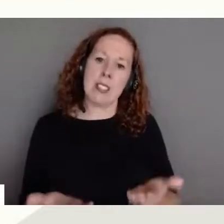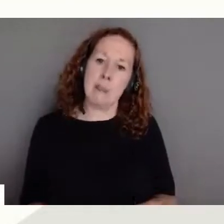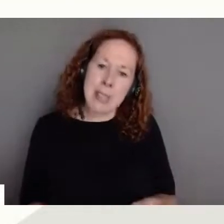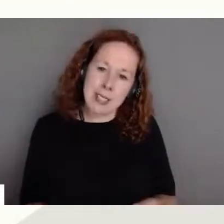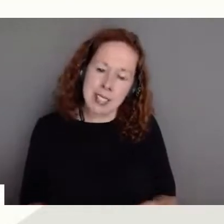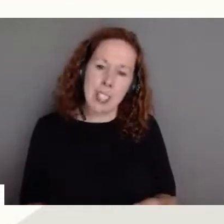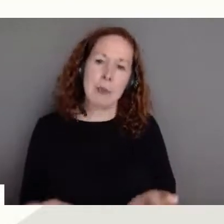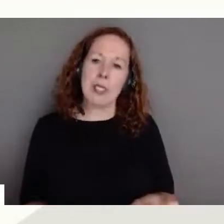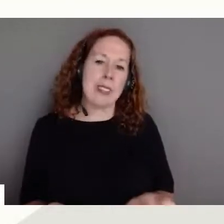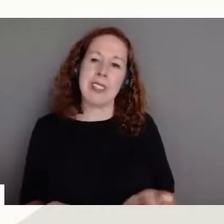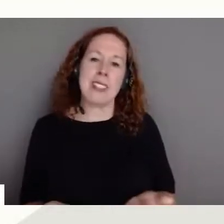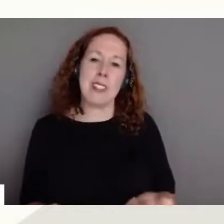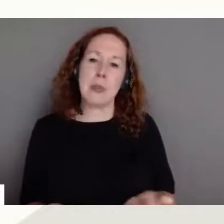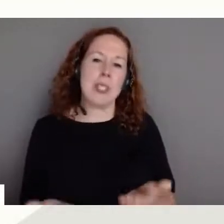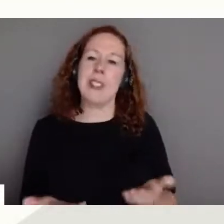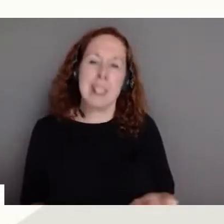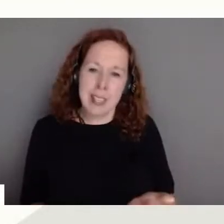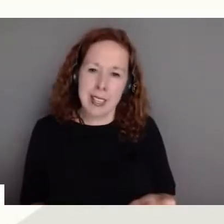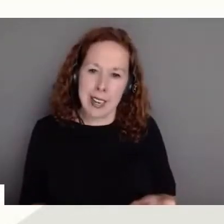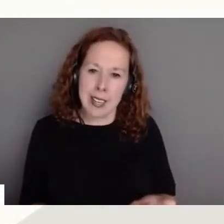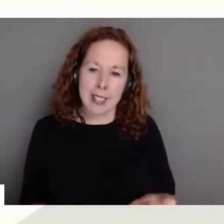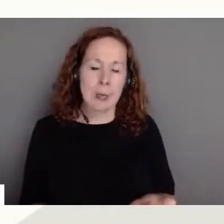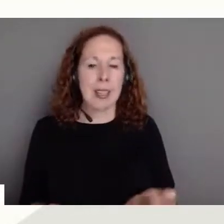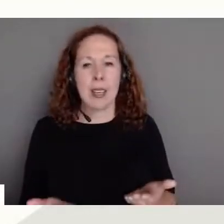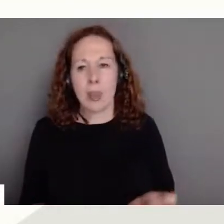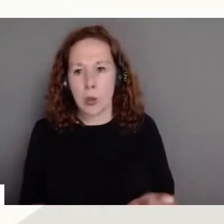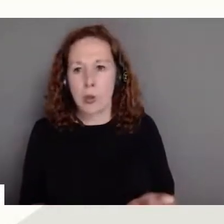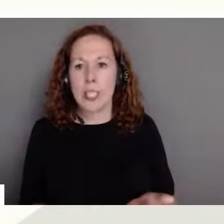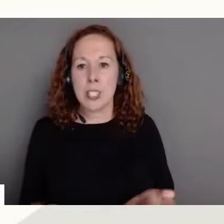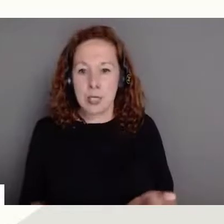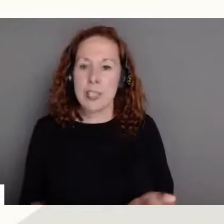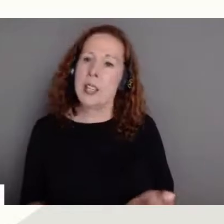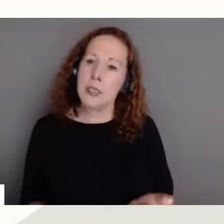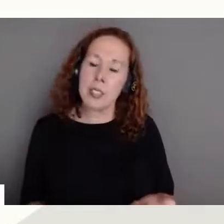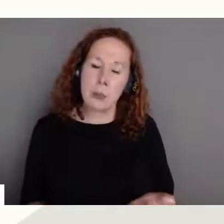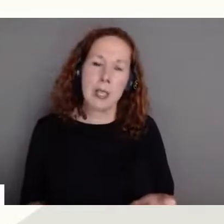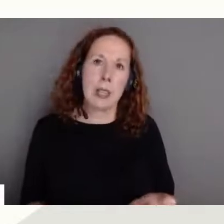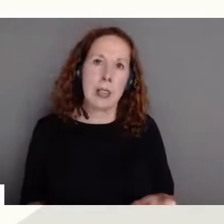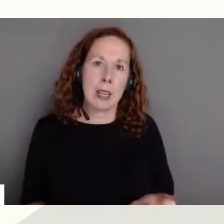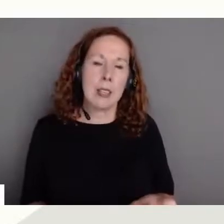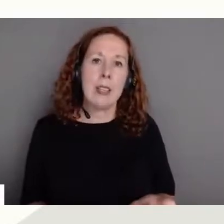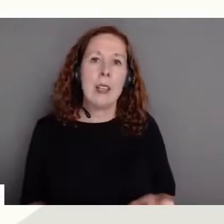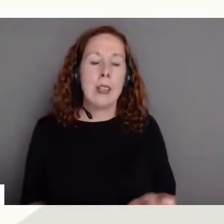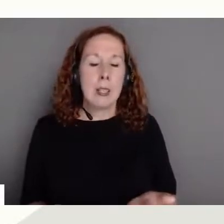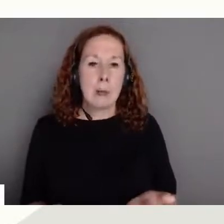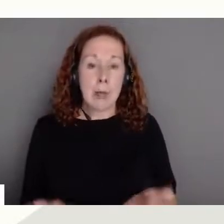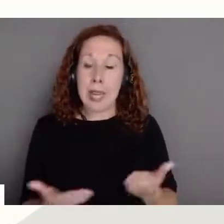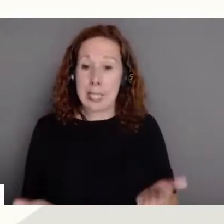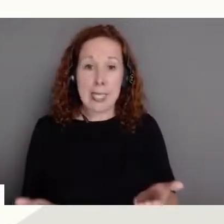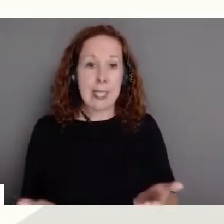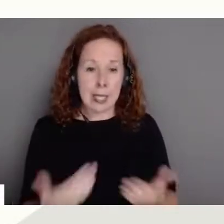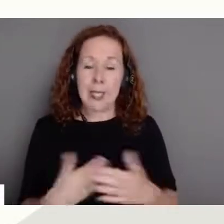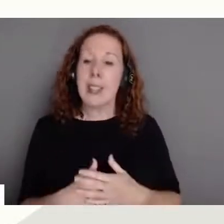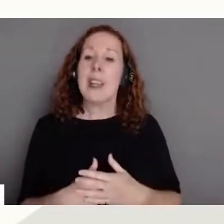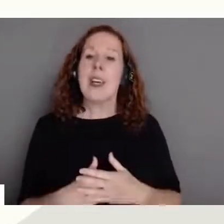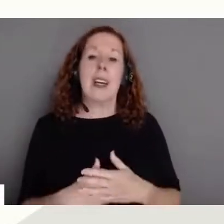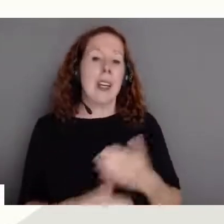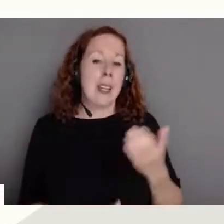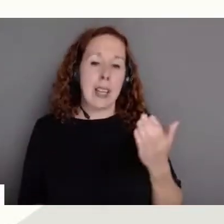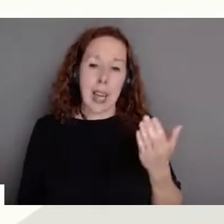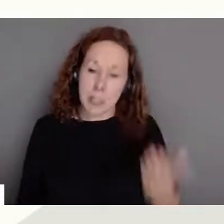of this message. There was a disconnect. I'm thinking, Yeah. oh, because you need to have somebody that